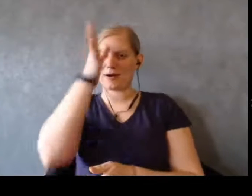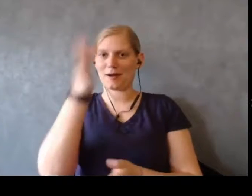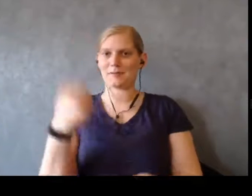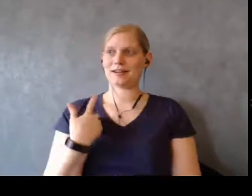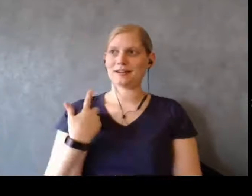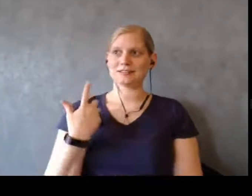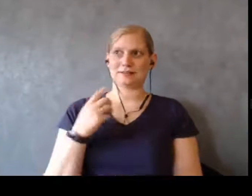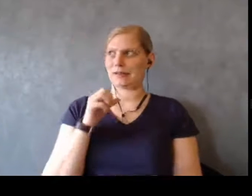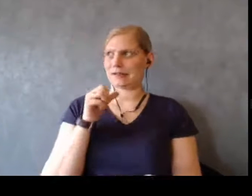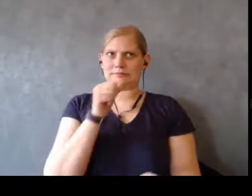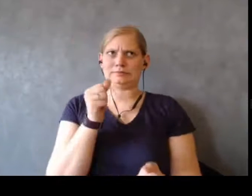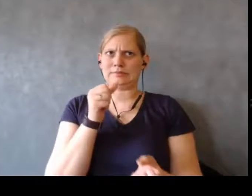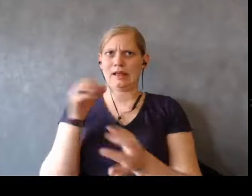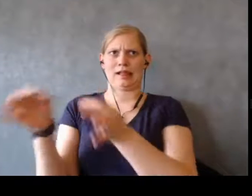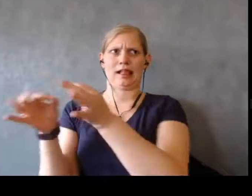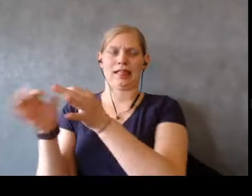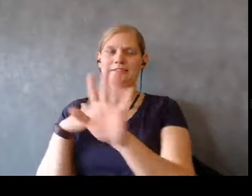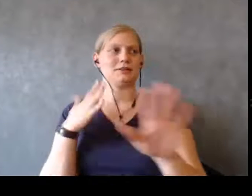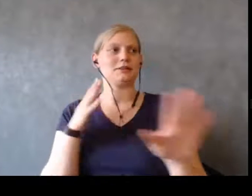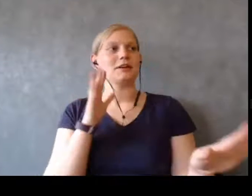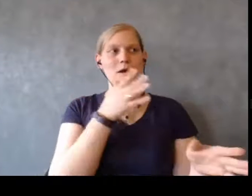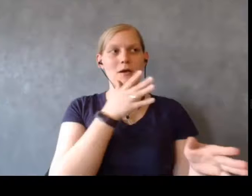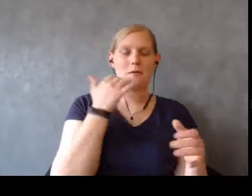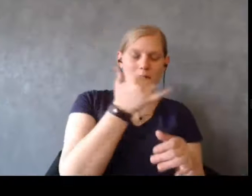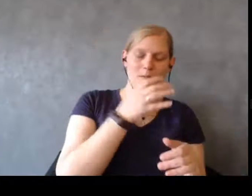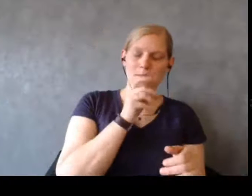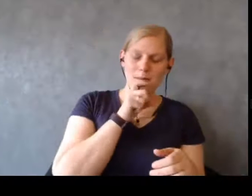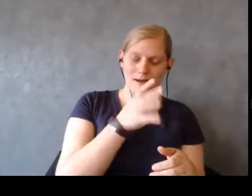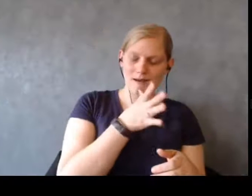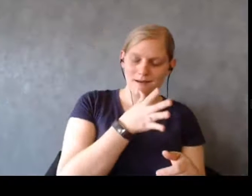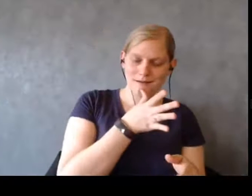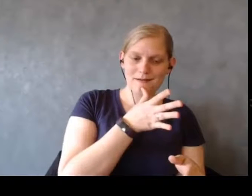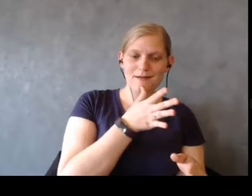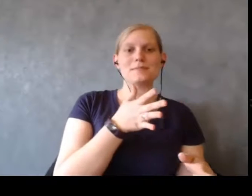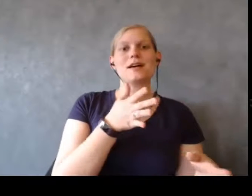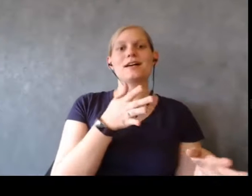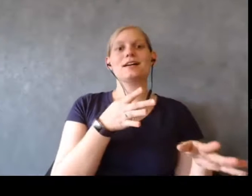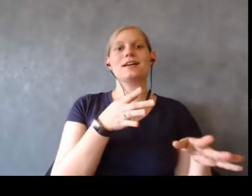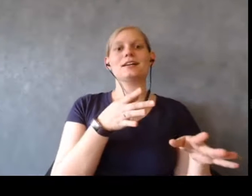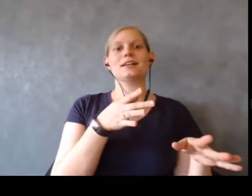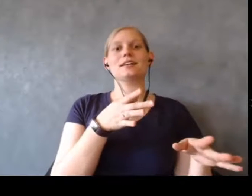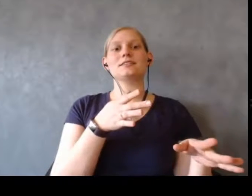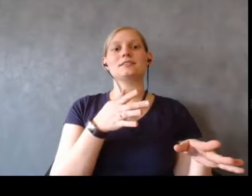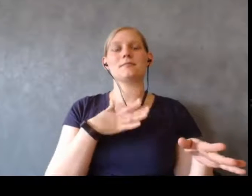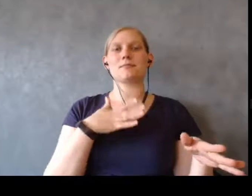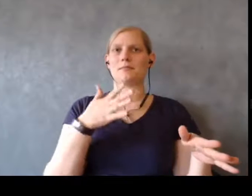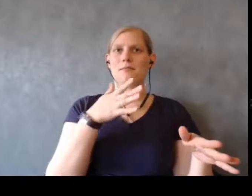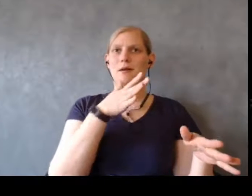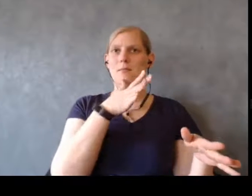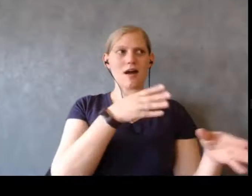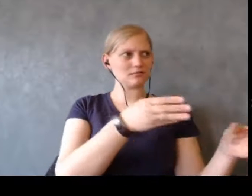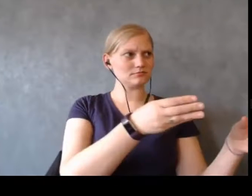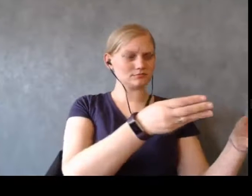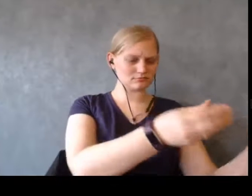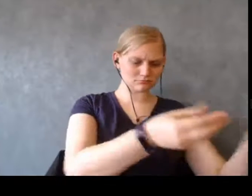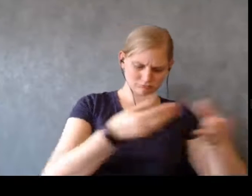my mom because I needed help. And so when she came home from work, she came back with a brown paper grocery store bag and handed it